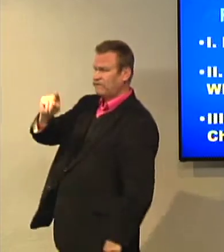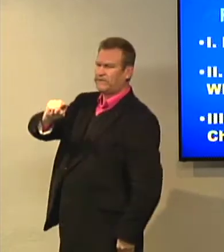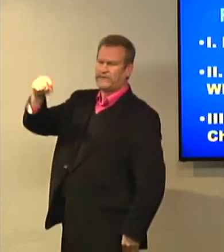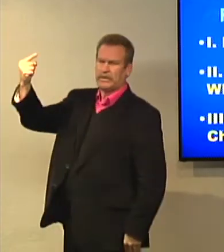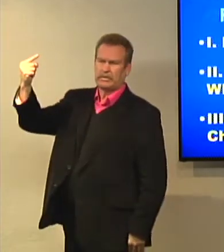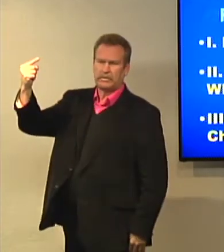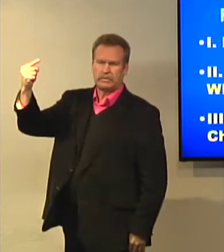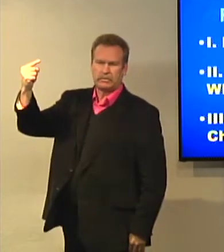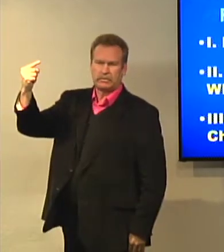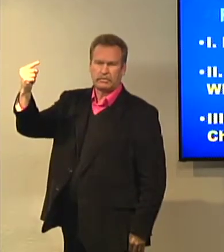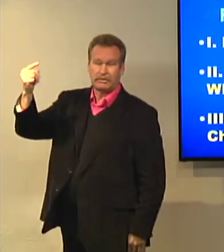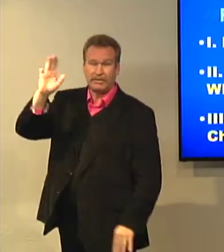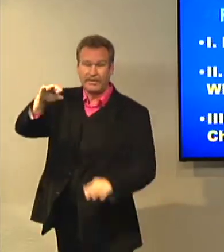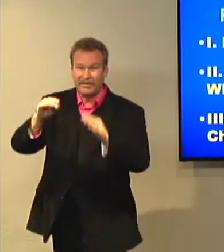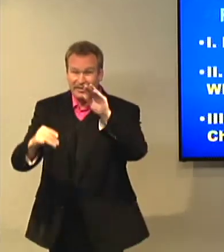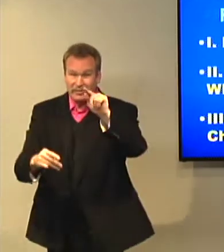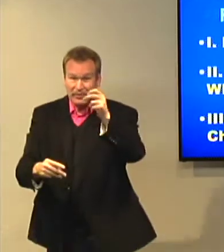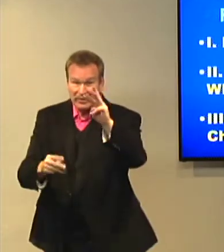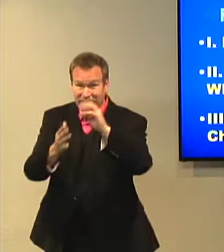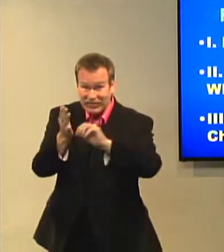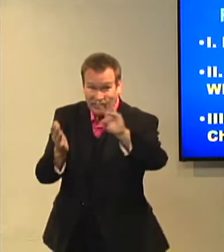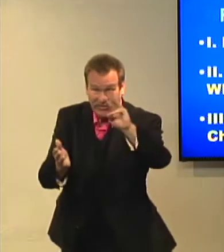And instead, we need to remember how to serve God first.